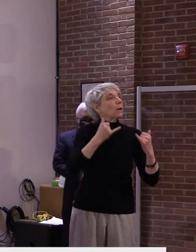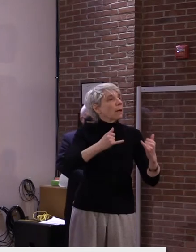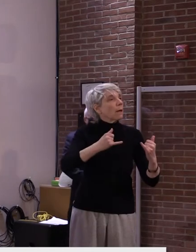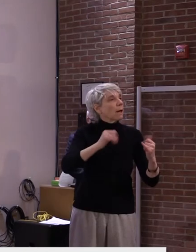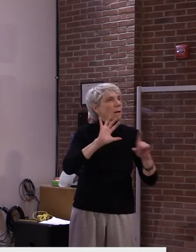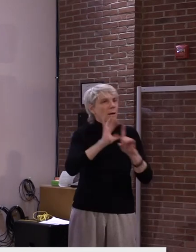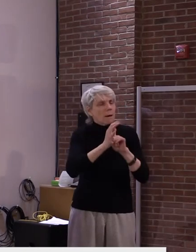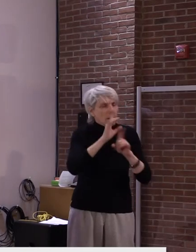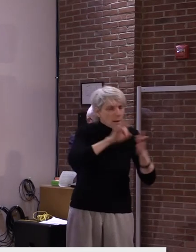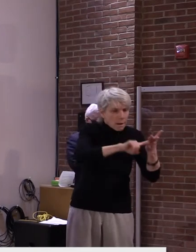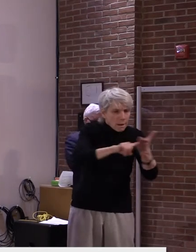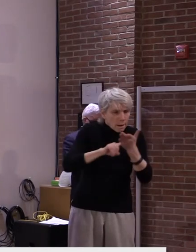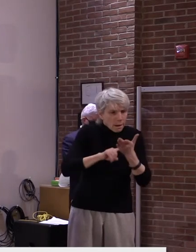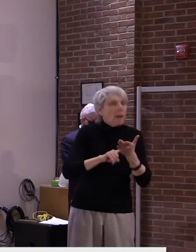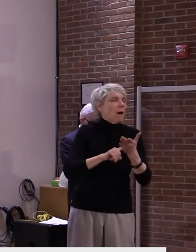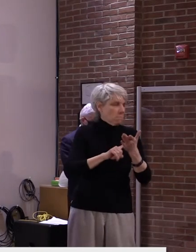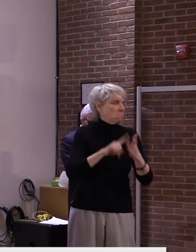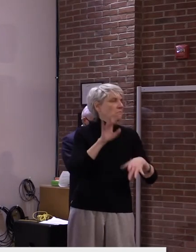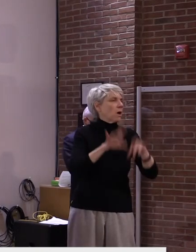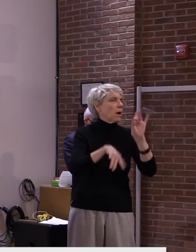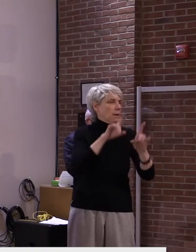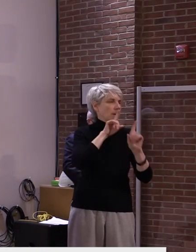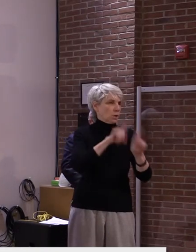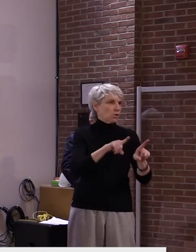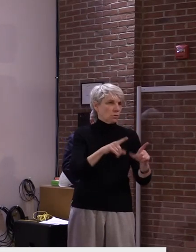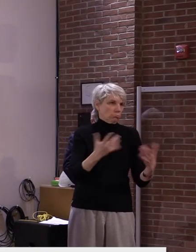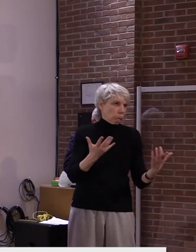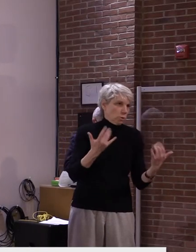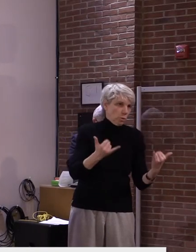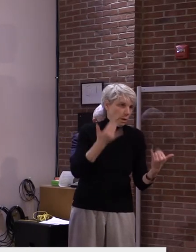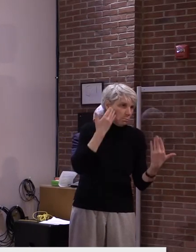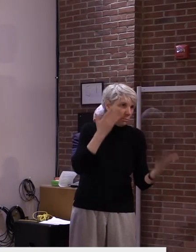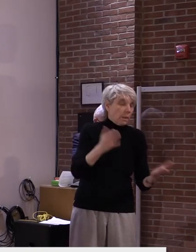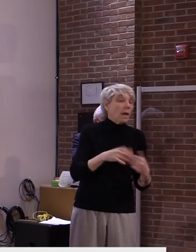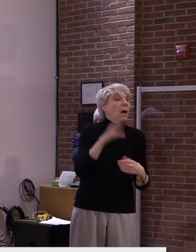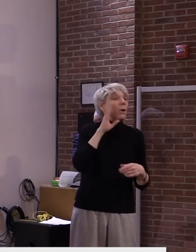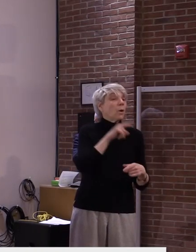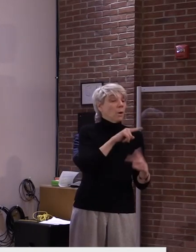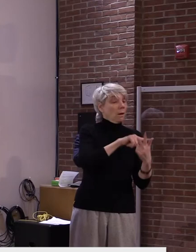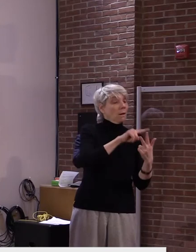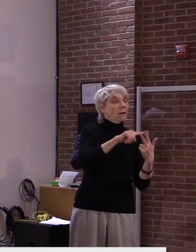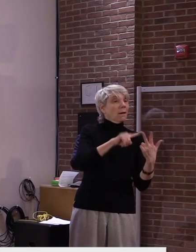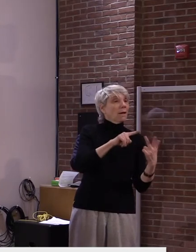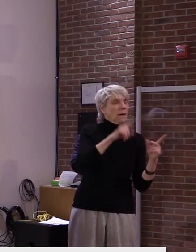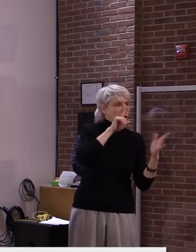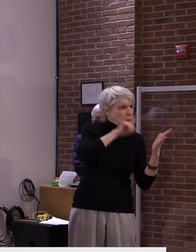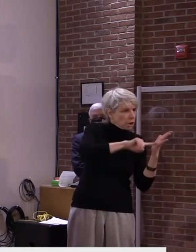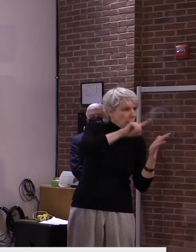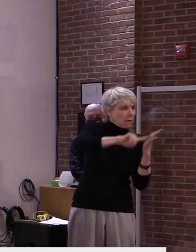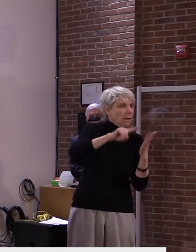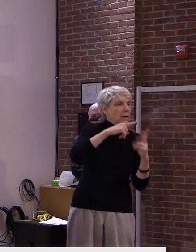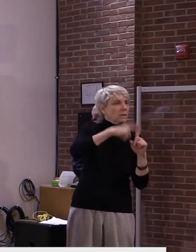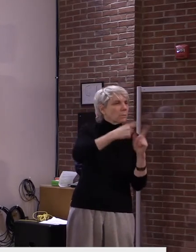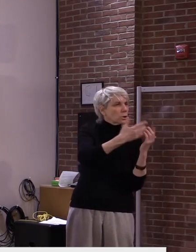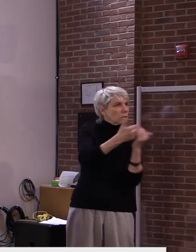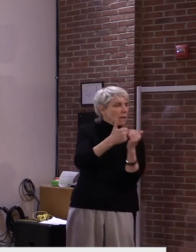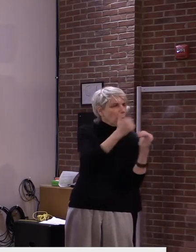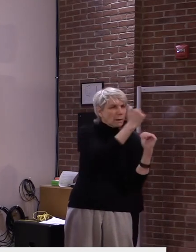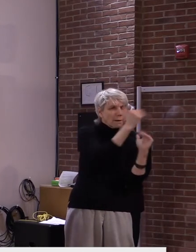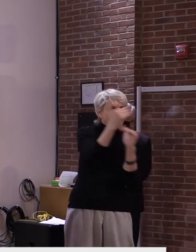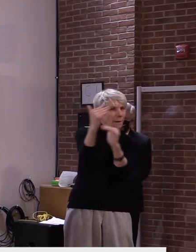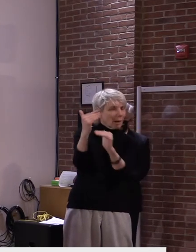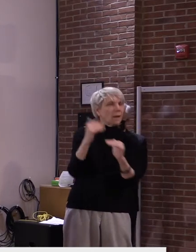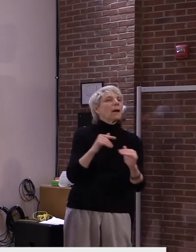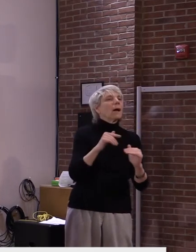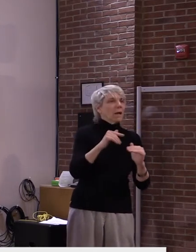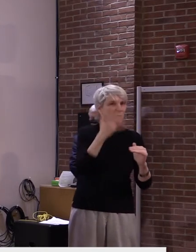you. I do know, though, that all the temperature data was provided to Moderna, and they were very comfortable in giving us the decision